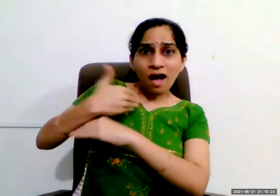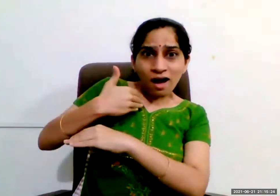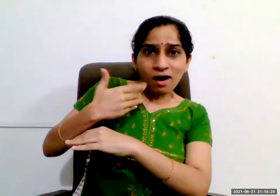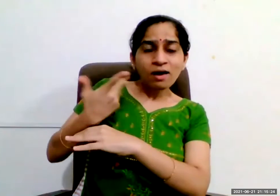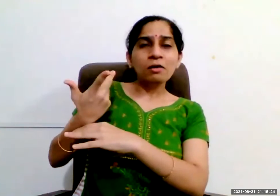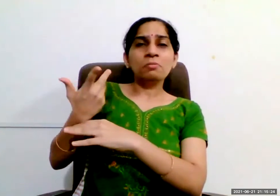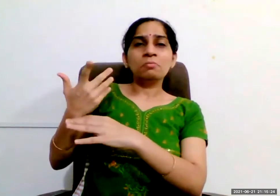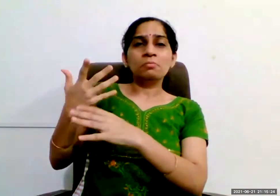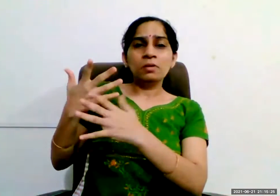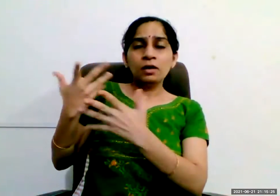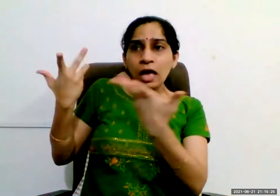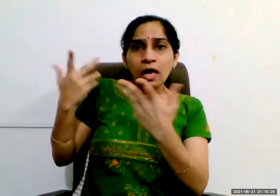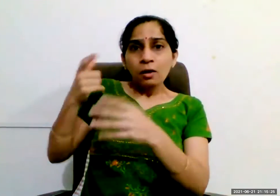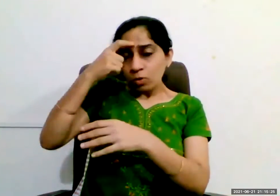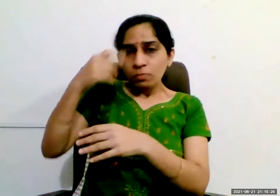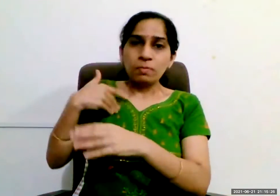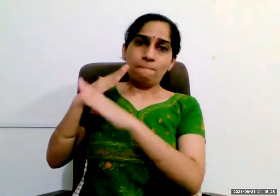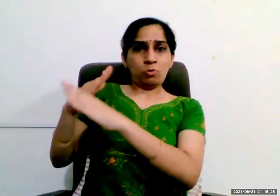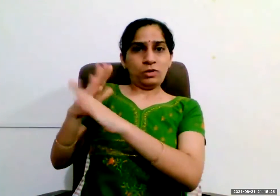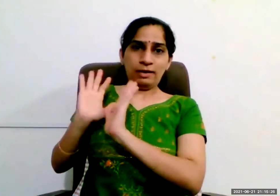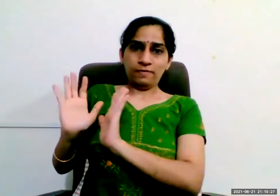protect themselves from the enemies.